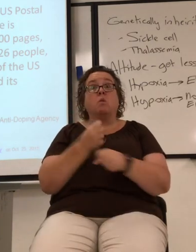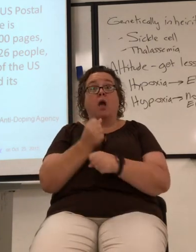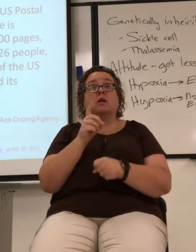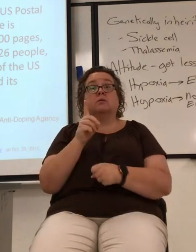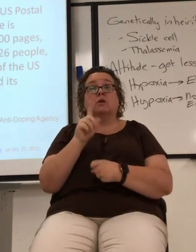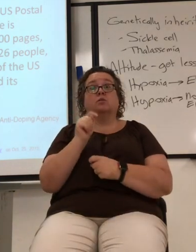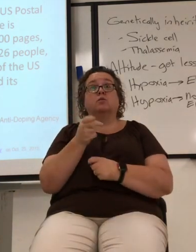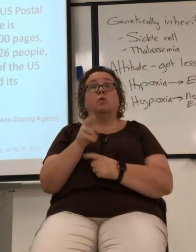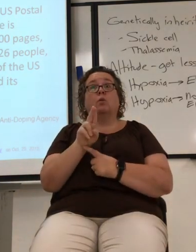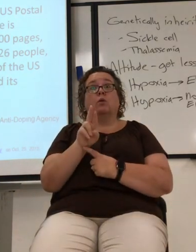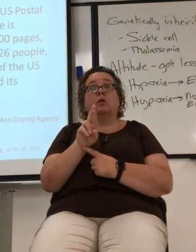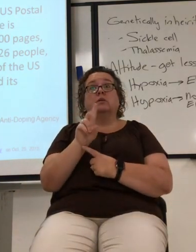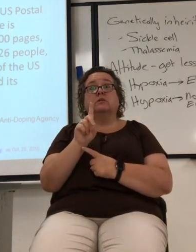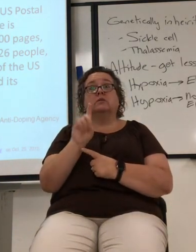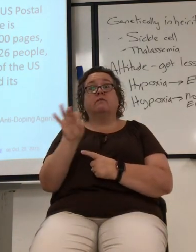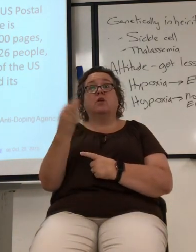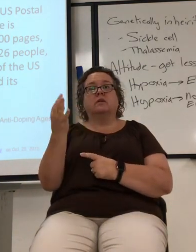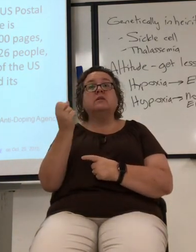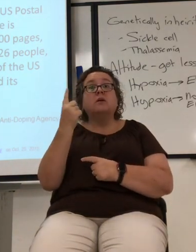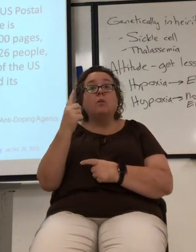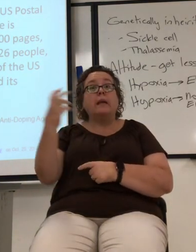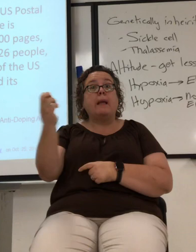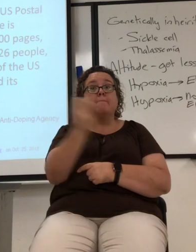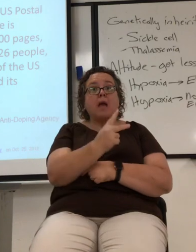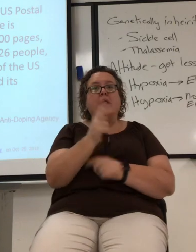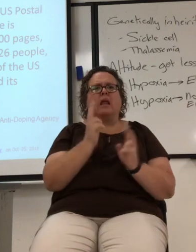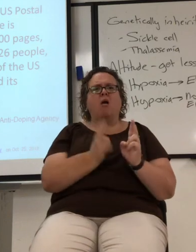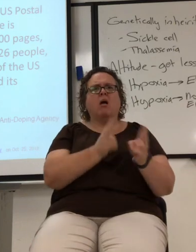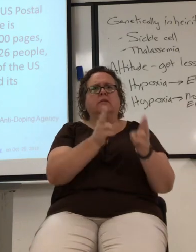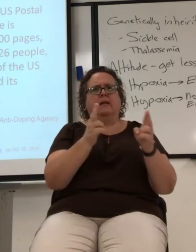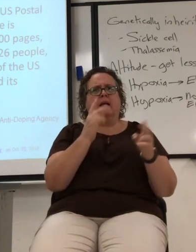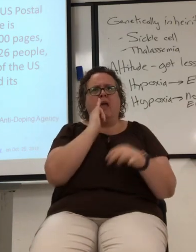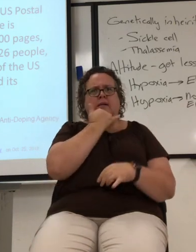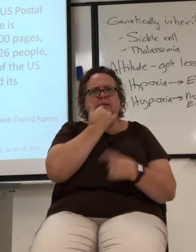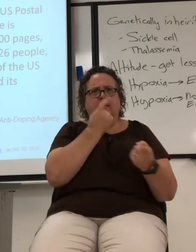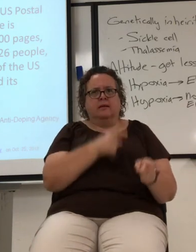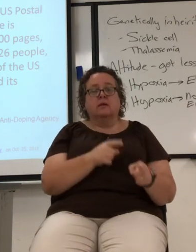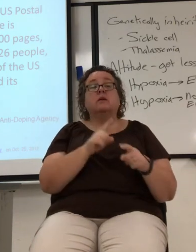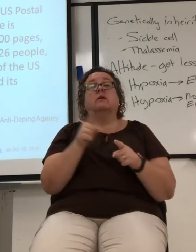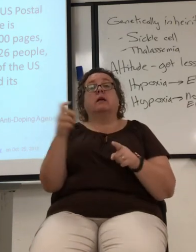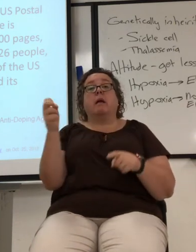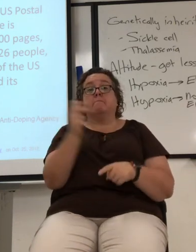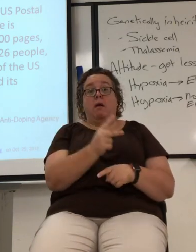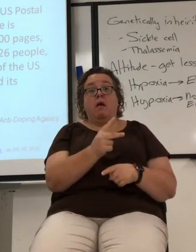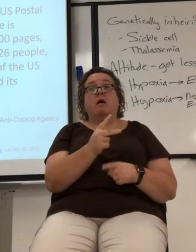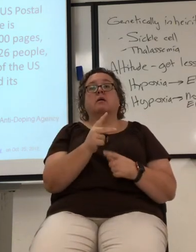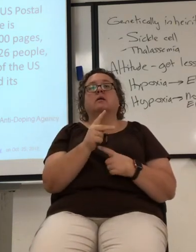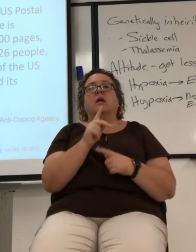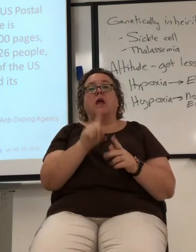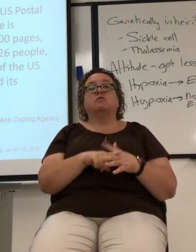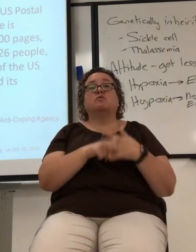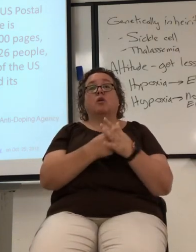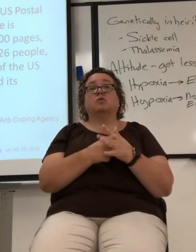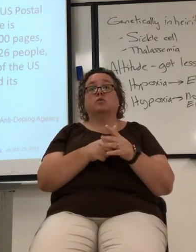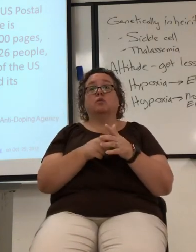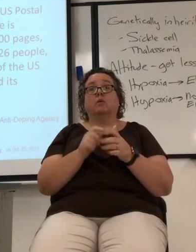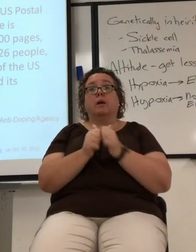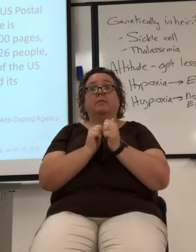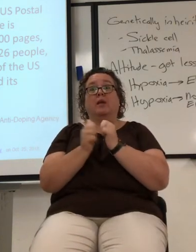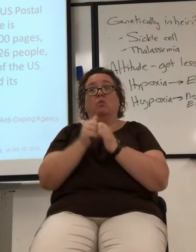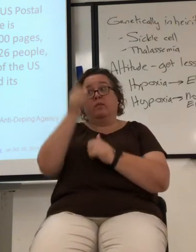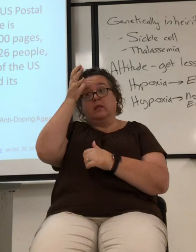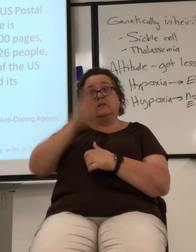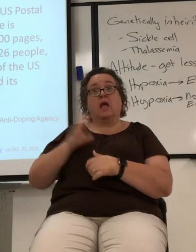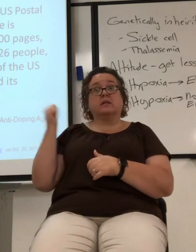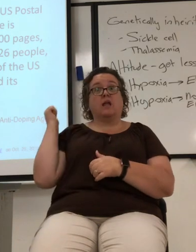times. Now, when he came back, he had a hunting accident. And when he came back and started to compete against guys like this who